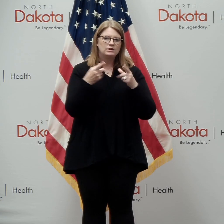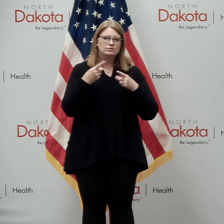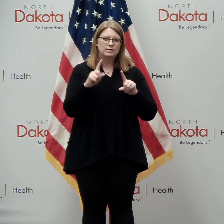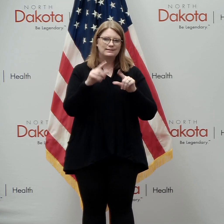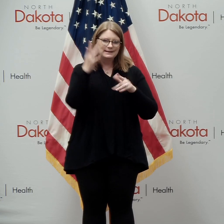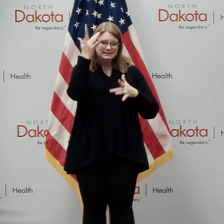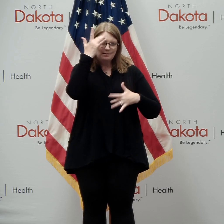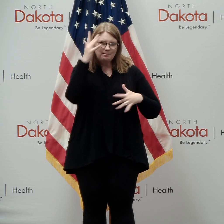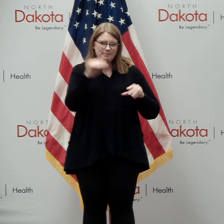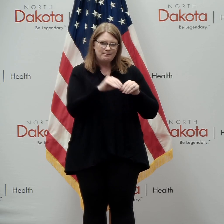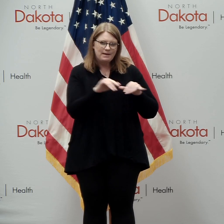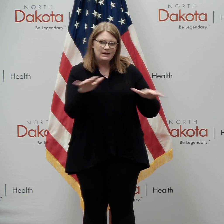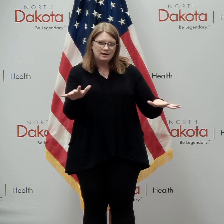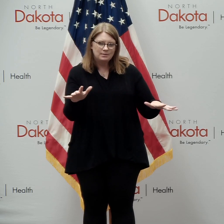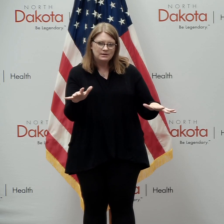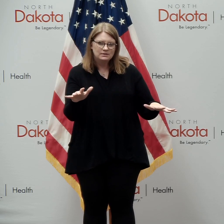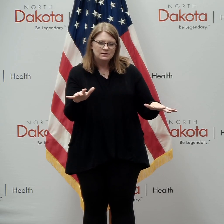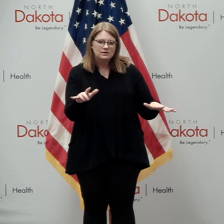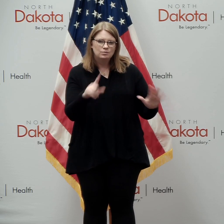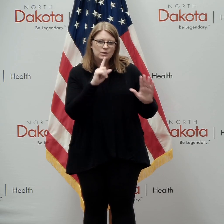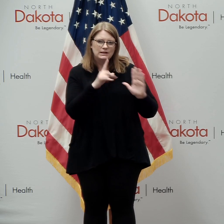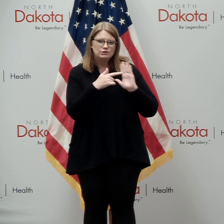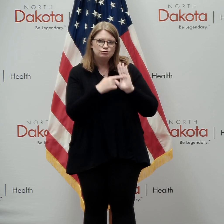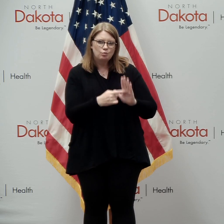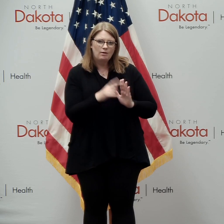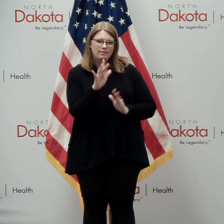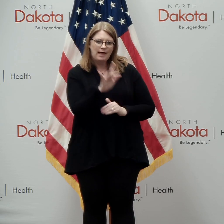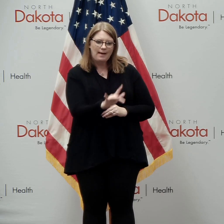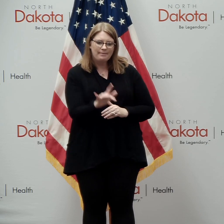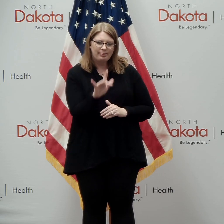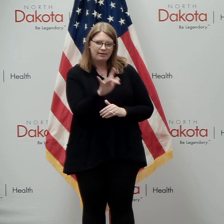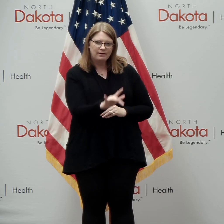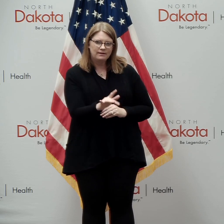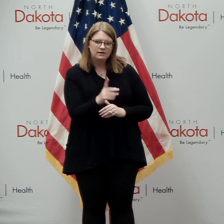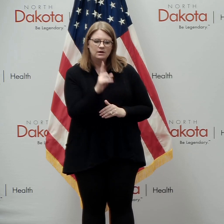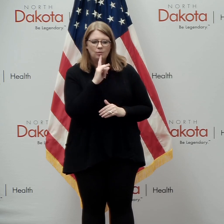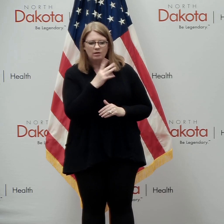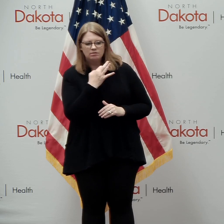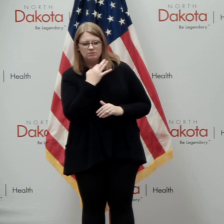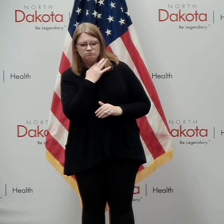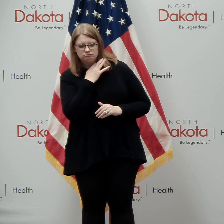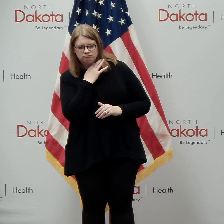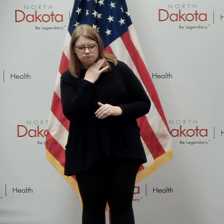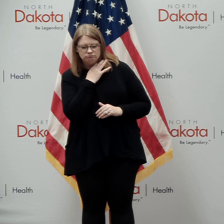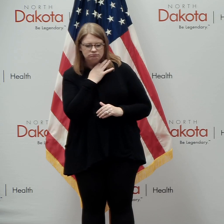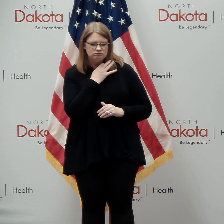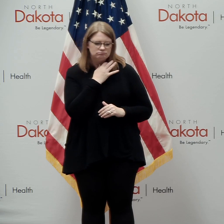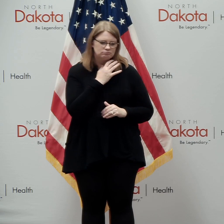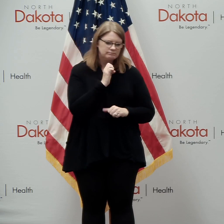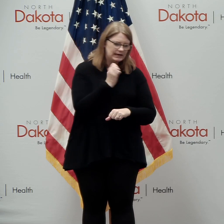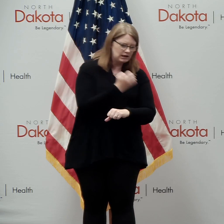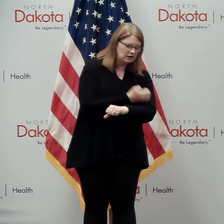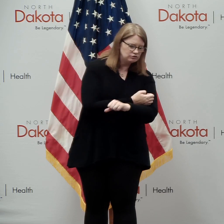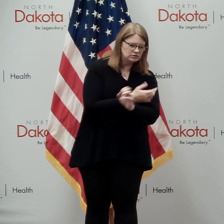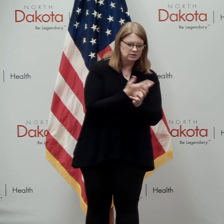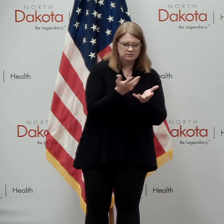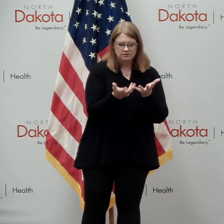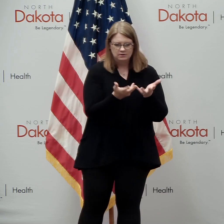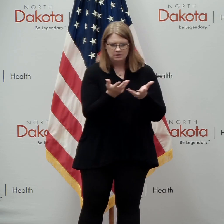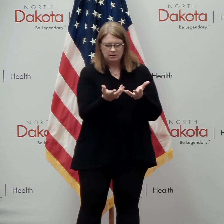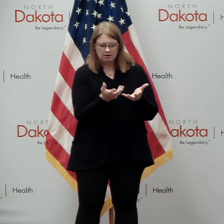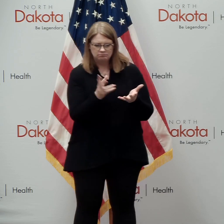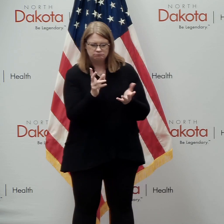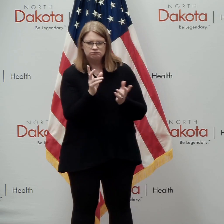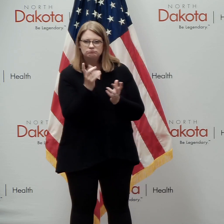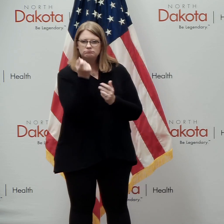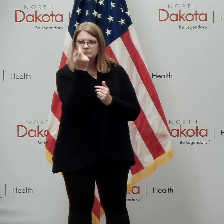pandemic, which is the empathy, which is having the curiosity and the energy to try to tap into that natural, unique capacity